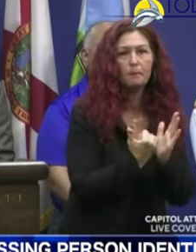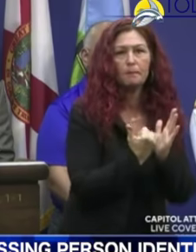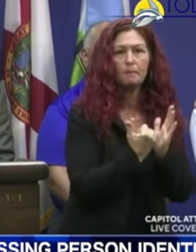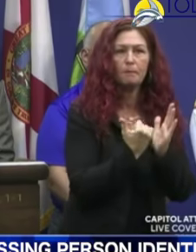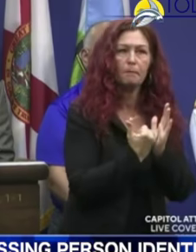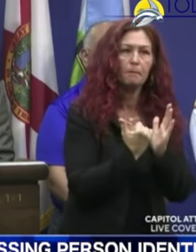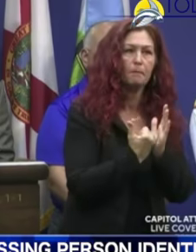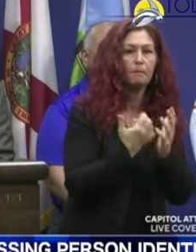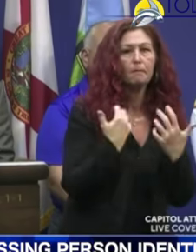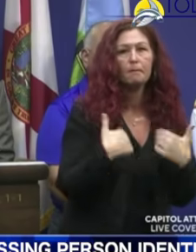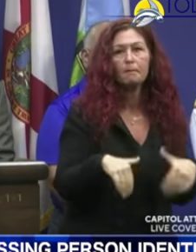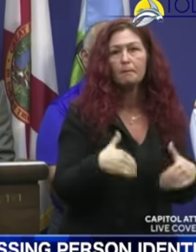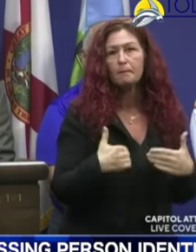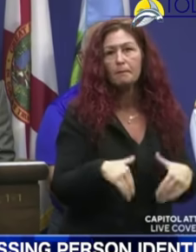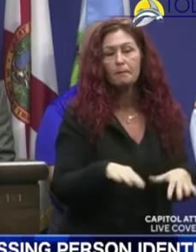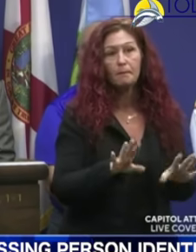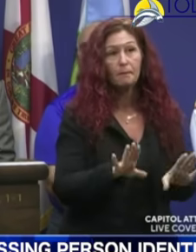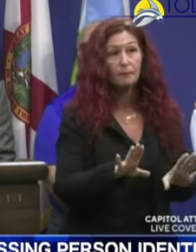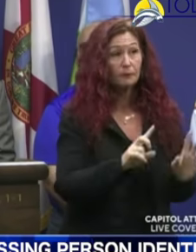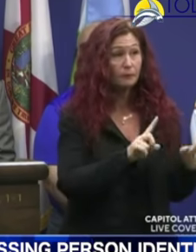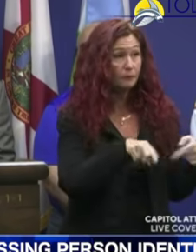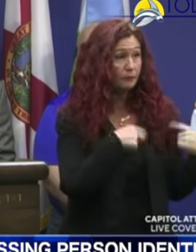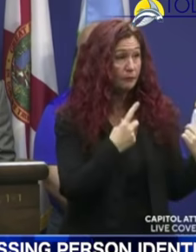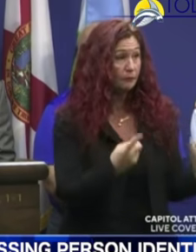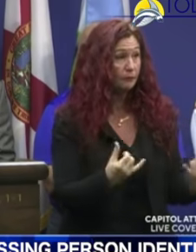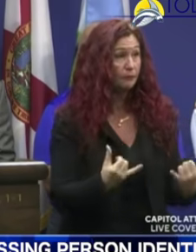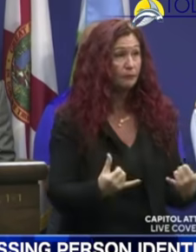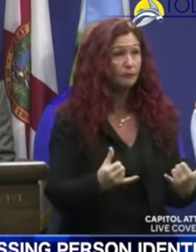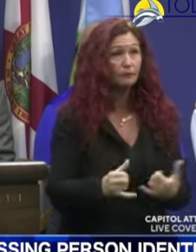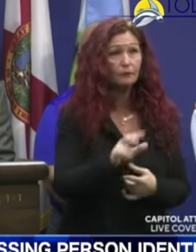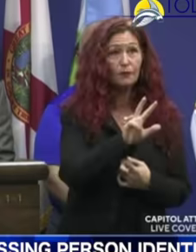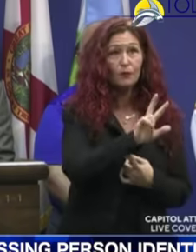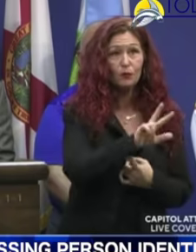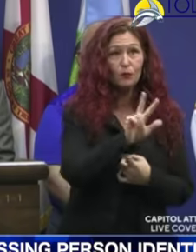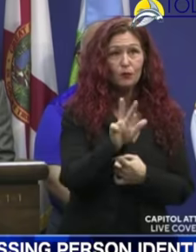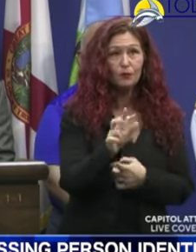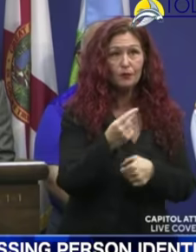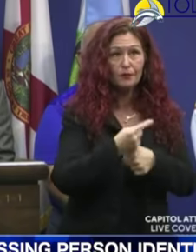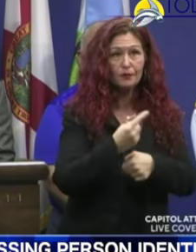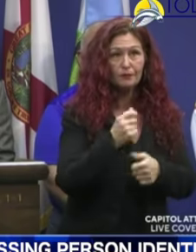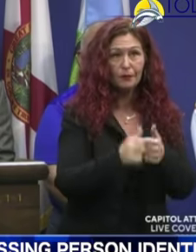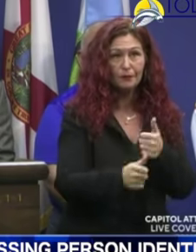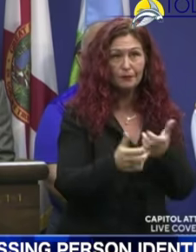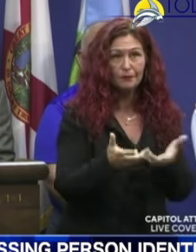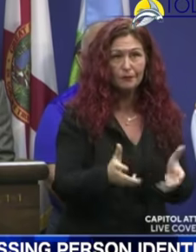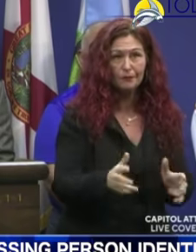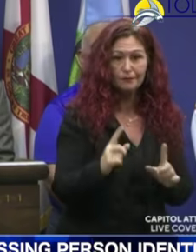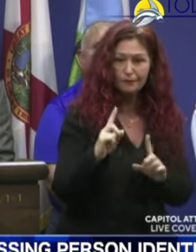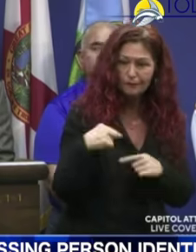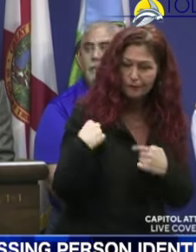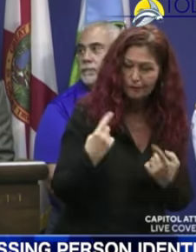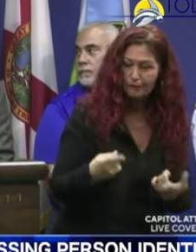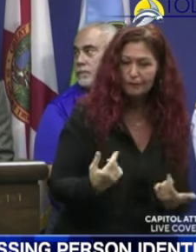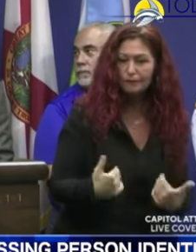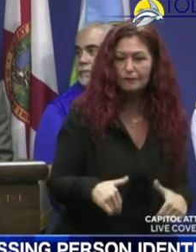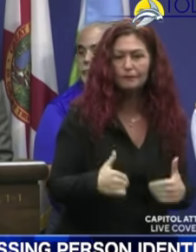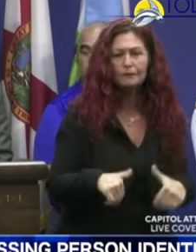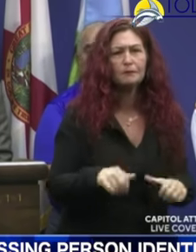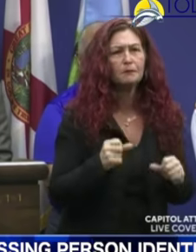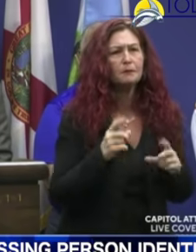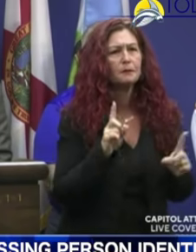days since, first responders from across Miami-Dade, the state, the country, and the world have